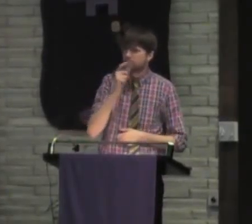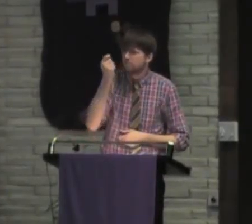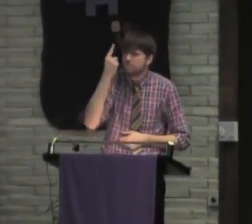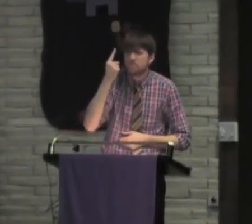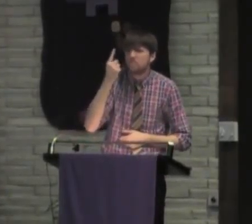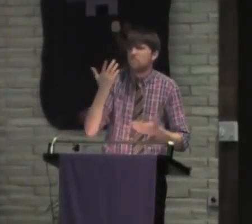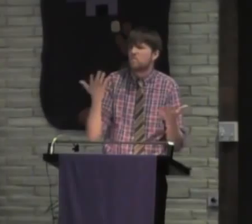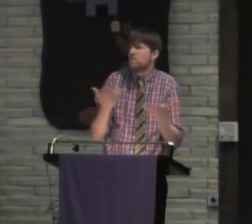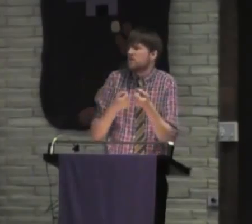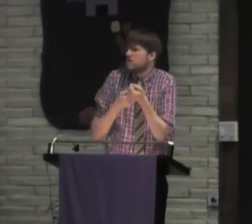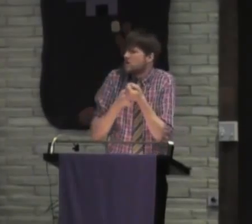is to label the problem.